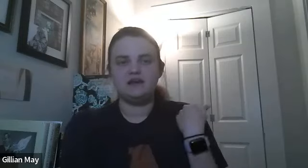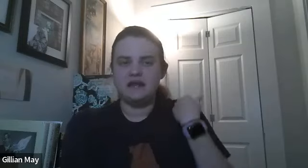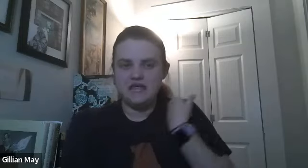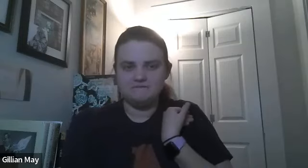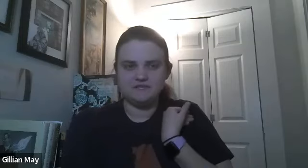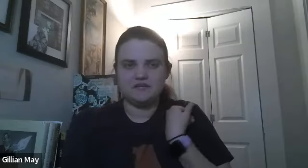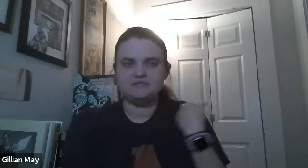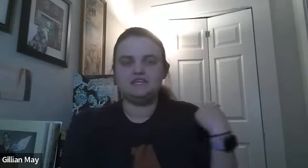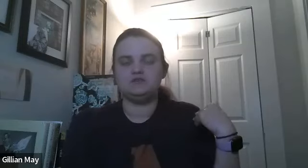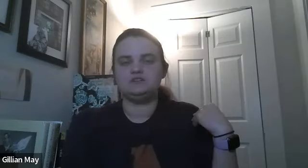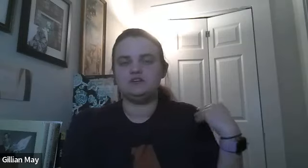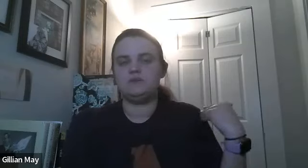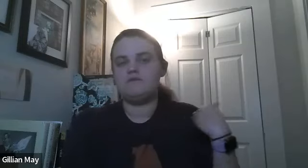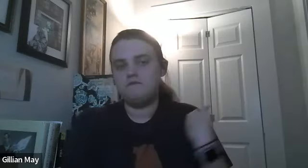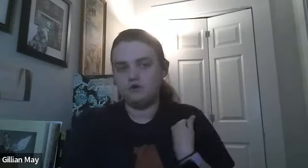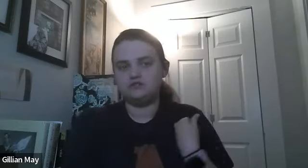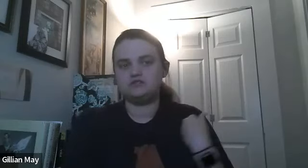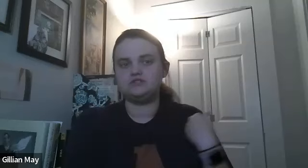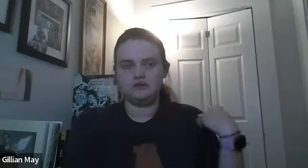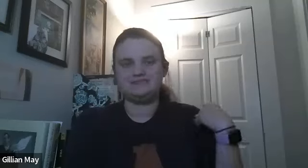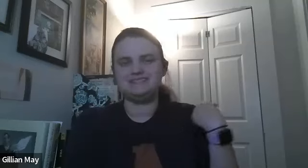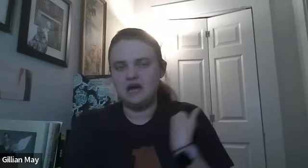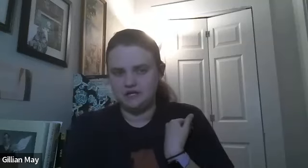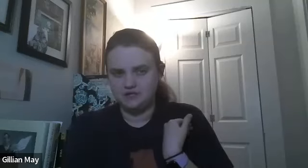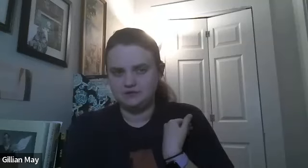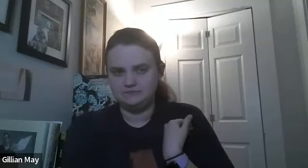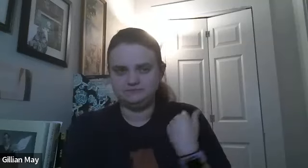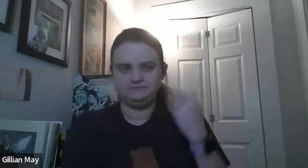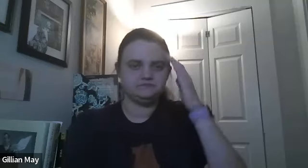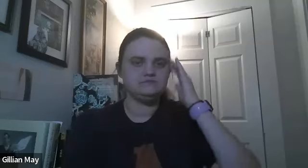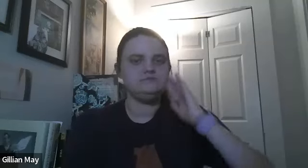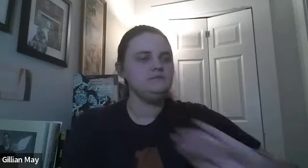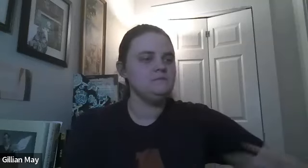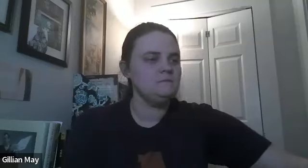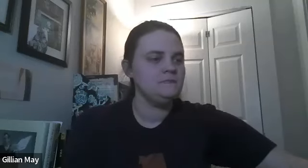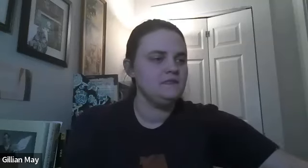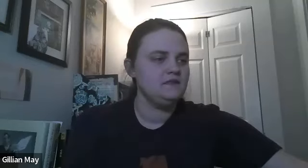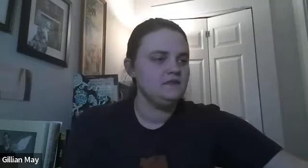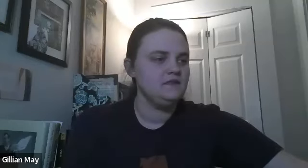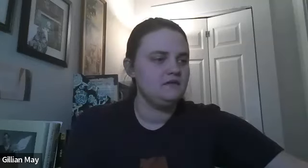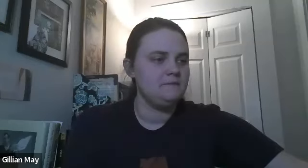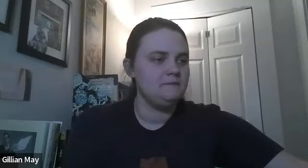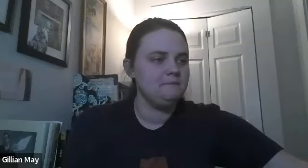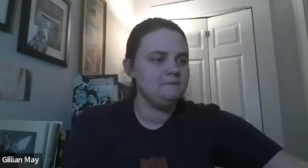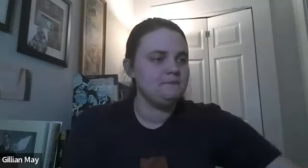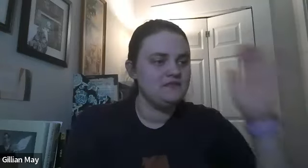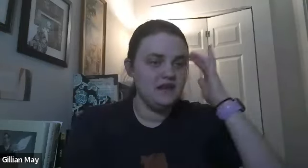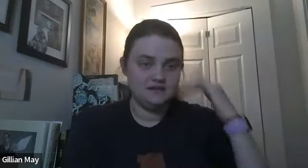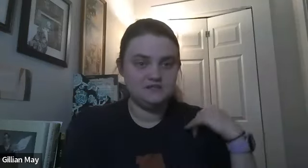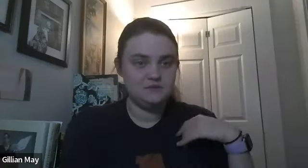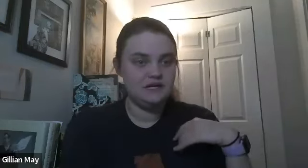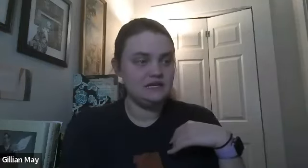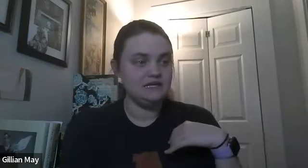kind of emphasize that you're not talking about fault, you're talking about tired. All right. The next one